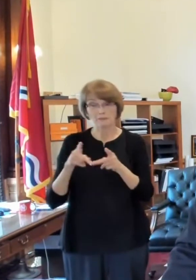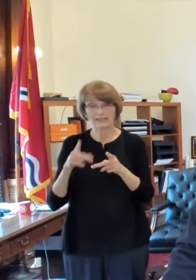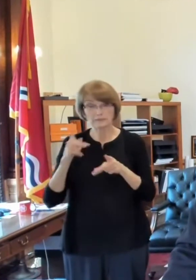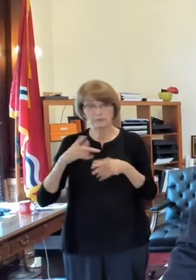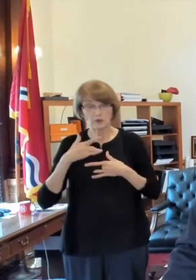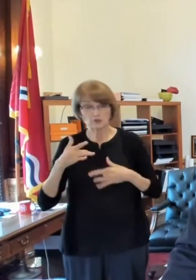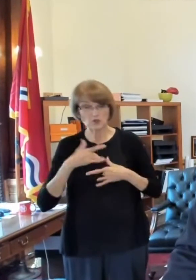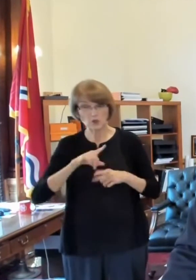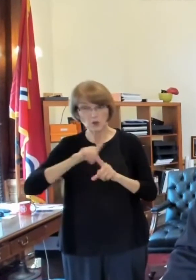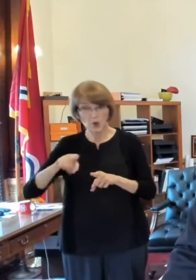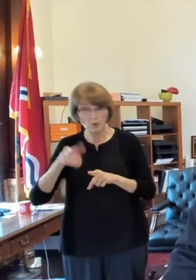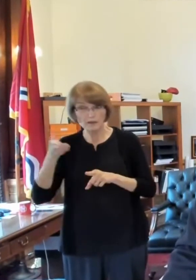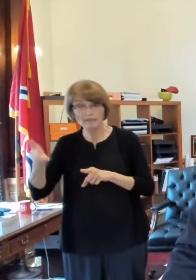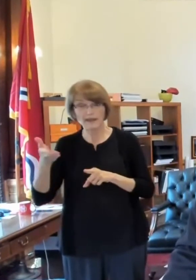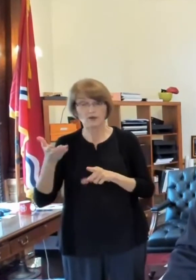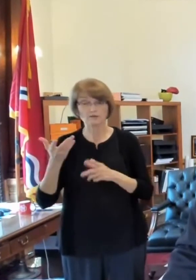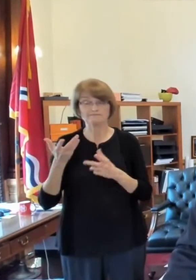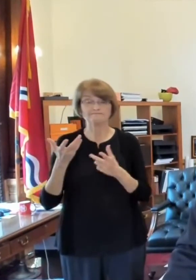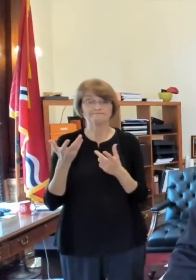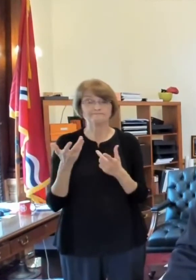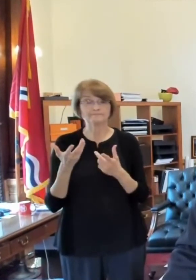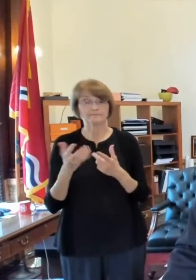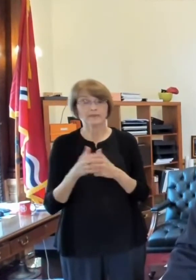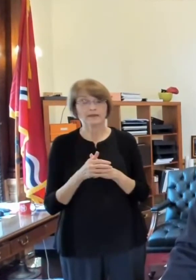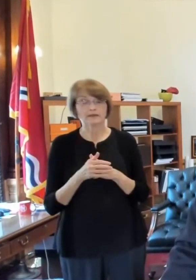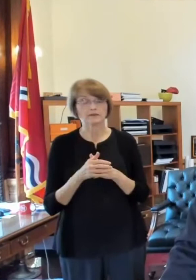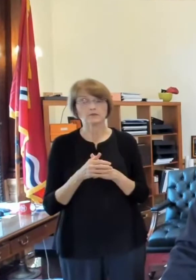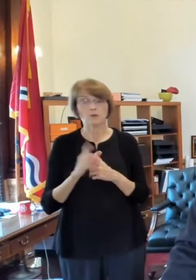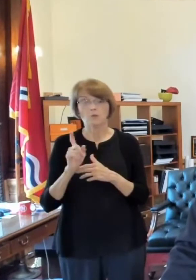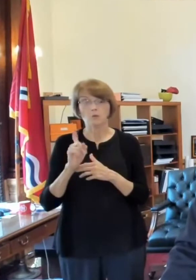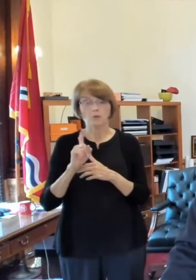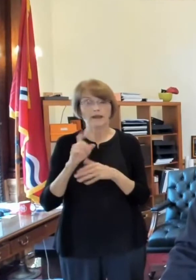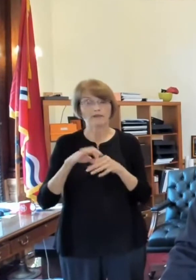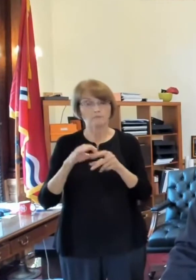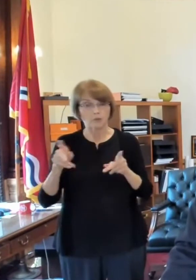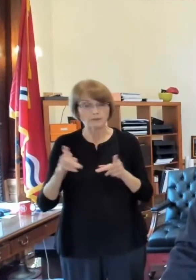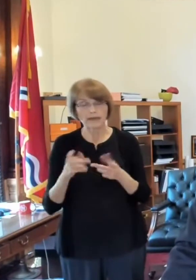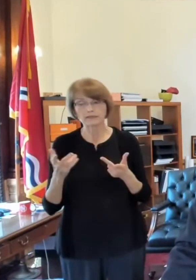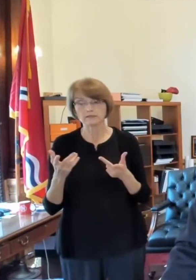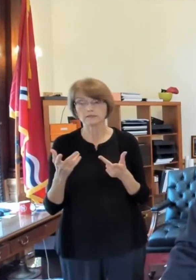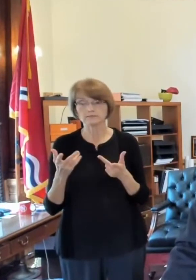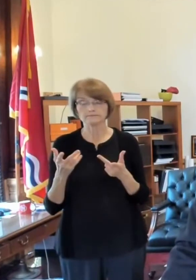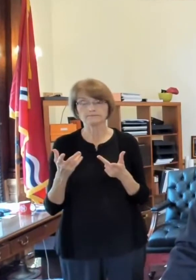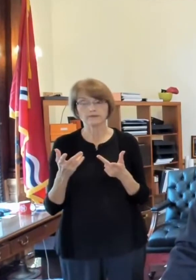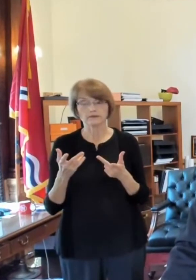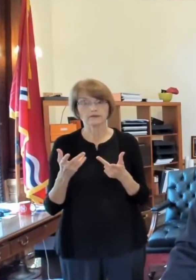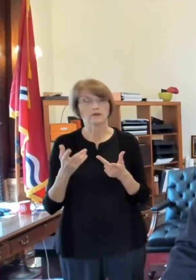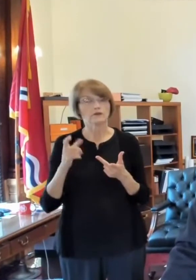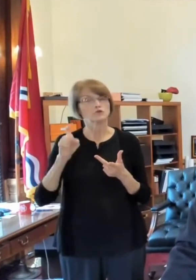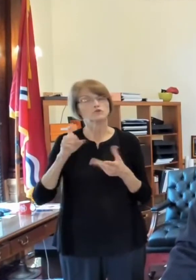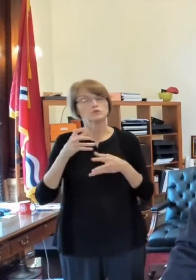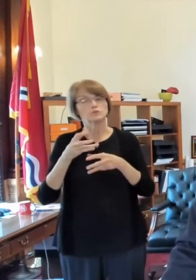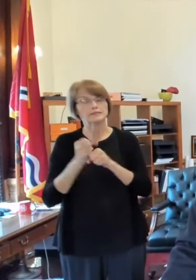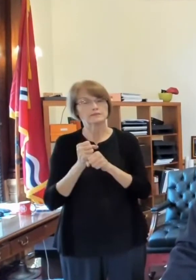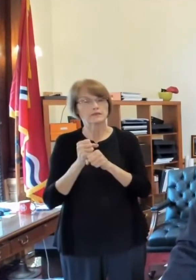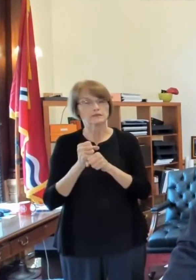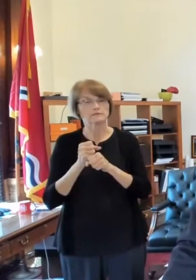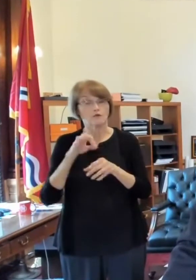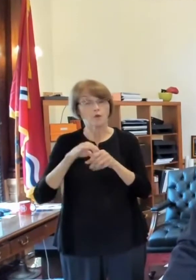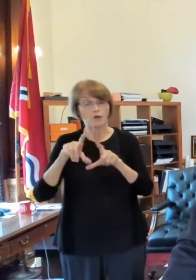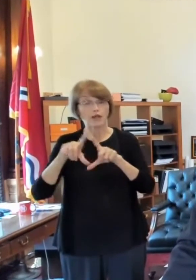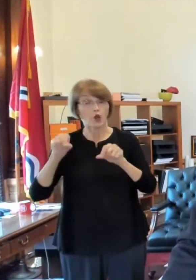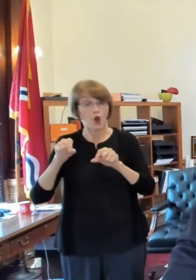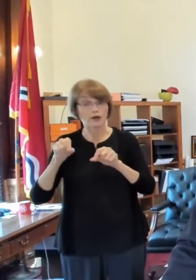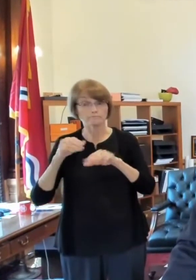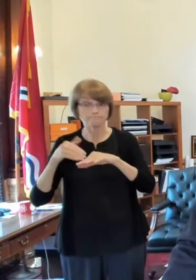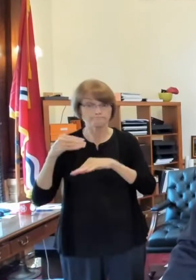the specific locations are on that FAQ, everyone should have received their voting card within the last 2 weeks. If you've not